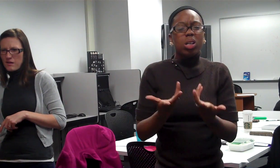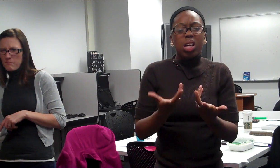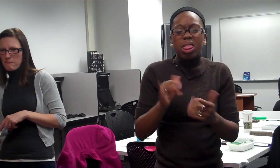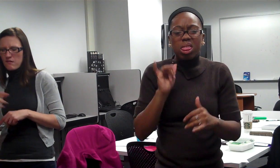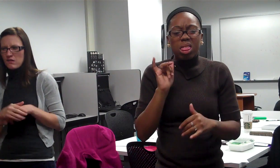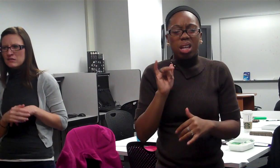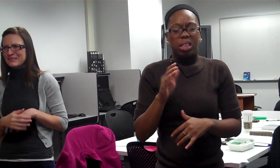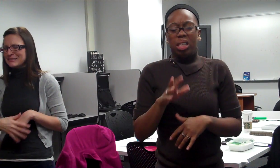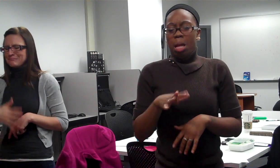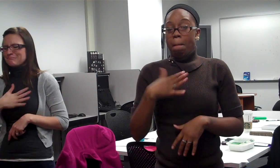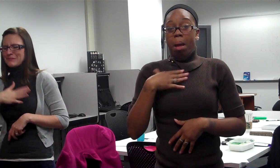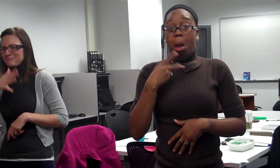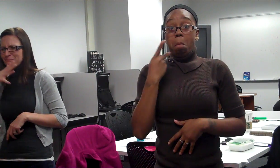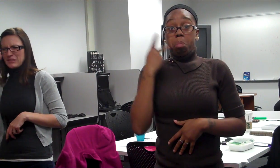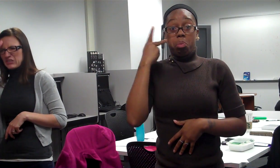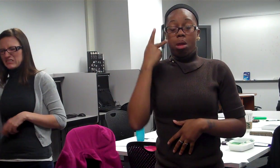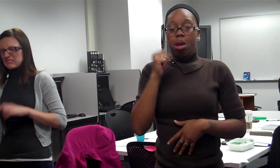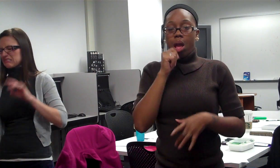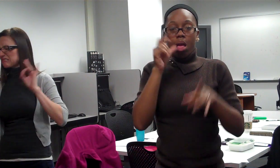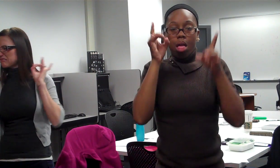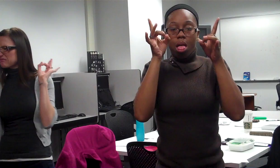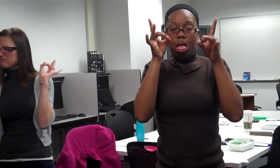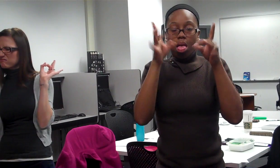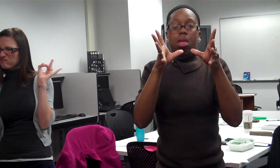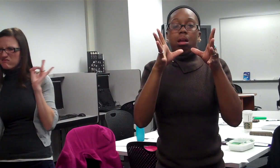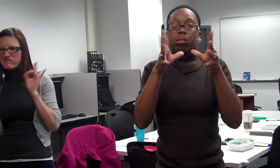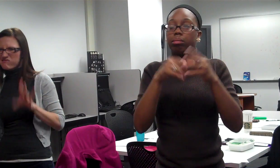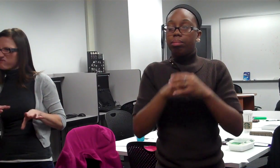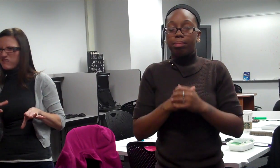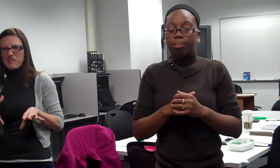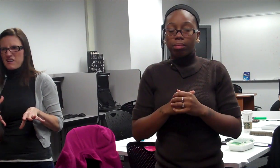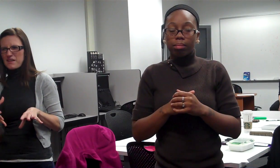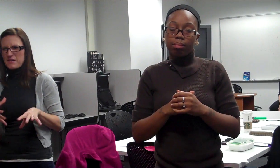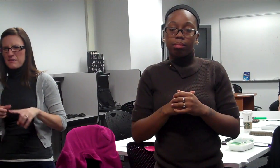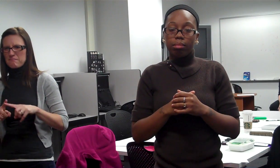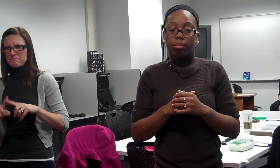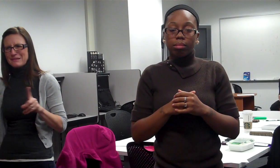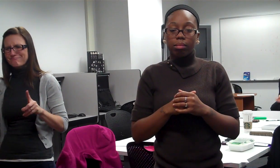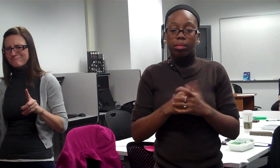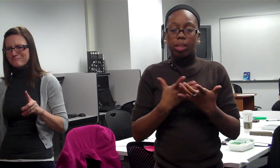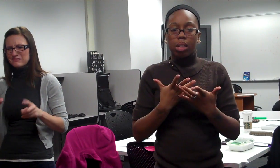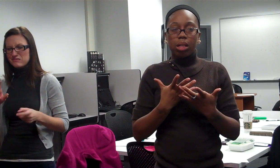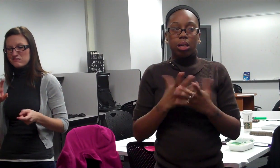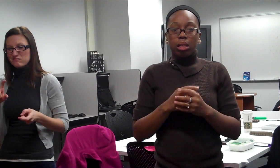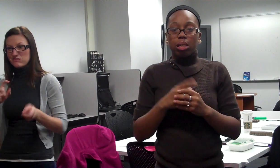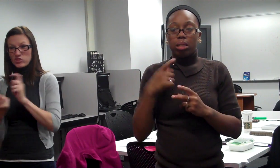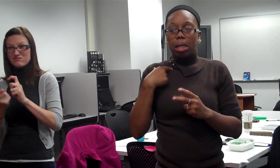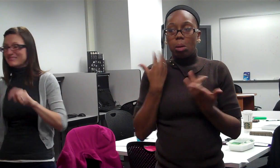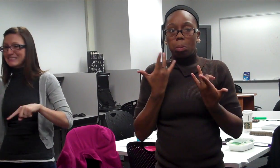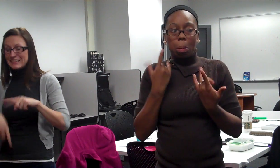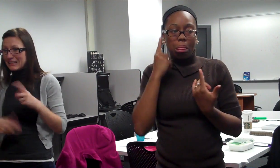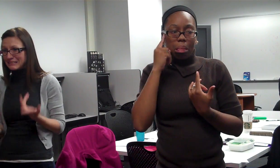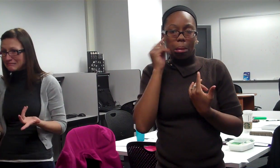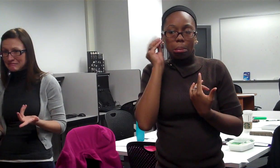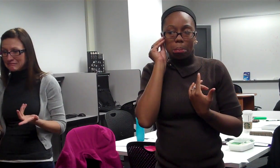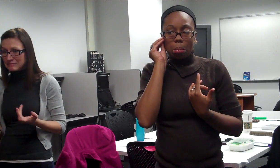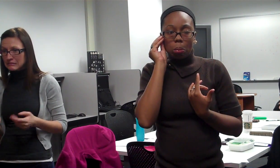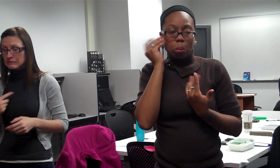parents absolutely cannot stand. So I'm thinking, oh, well, what can we do, because it gets, it's